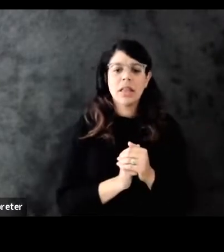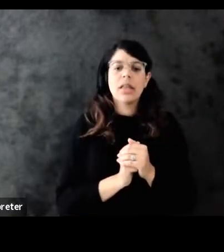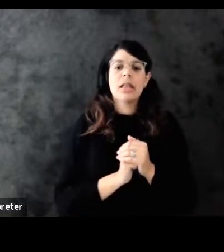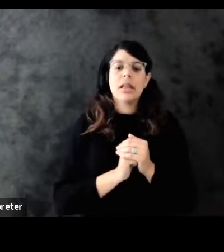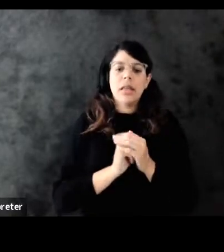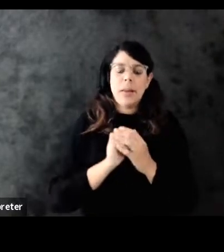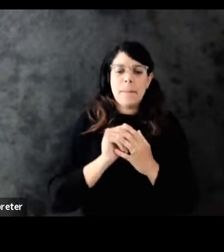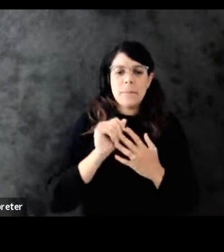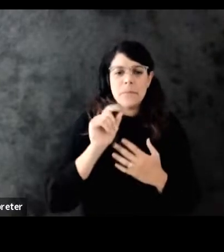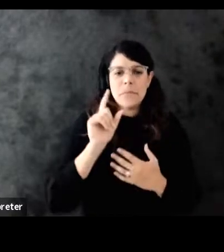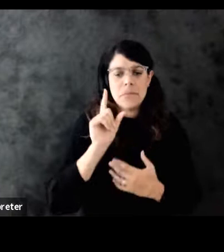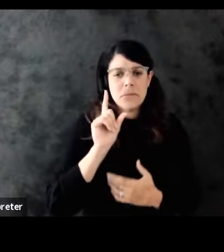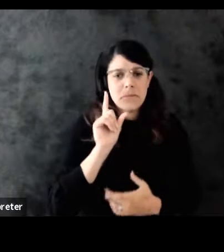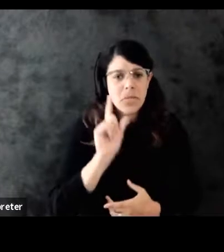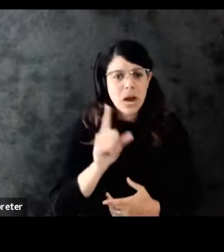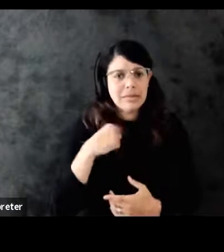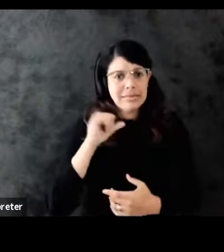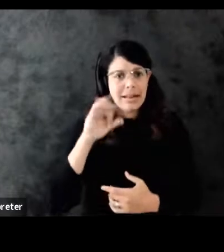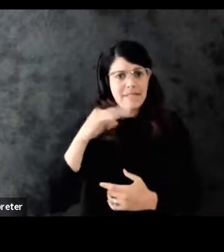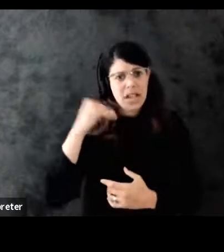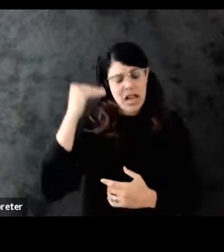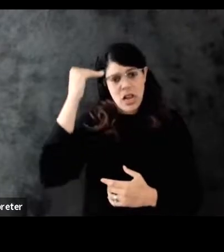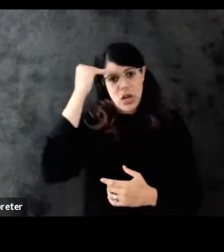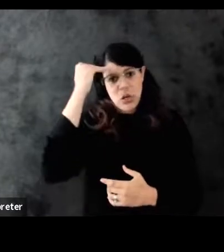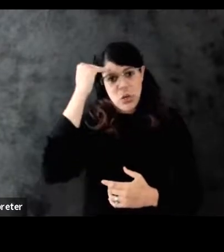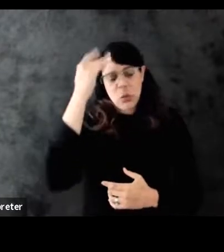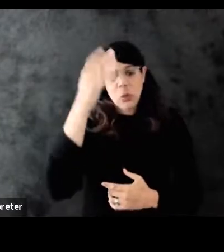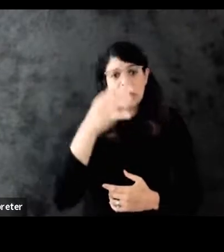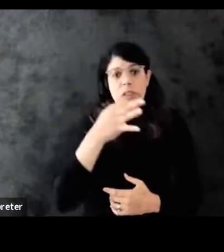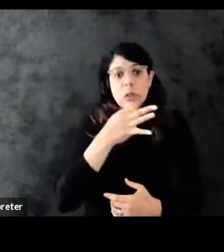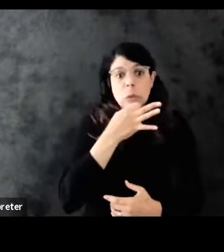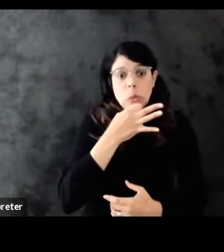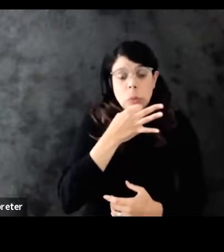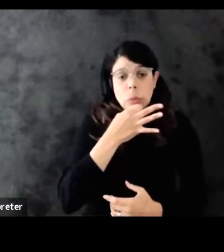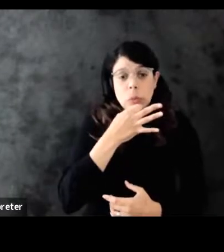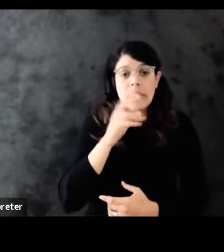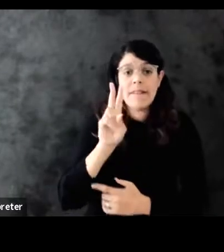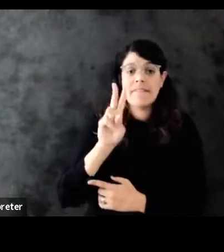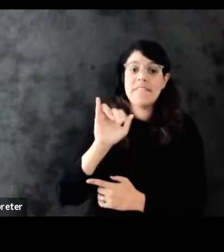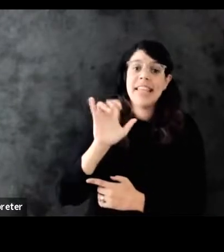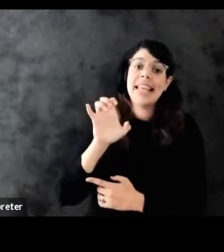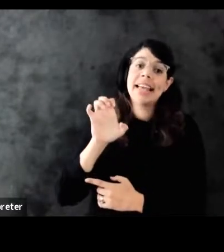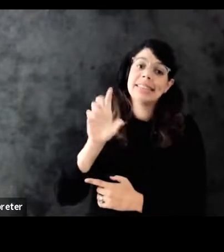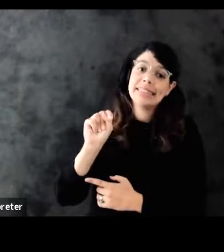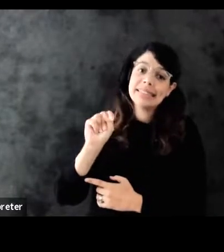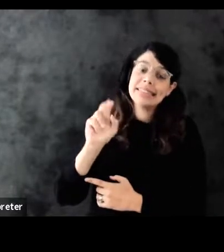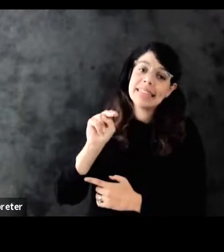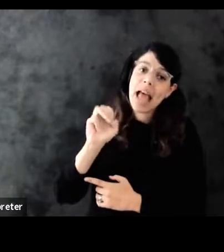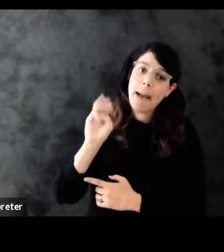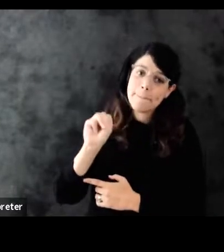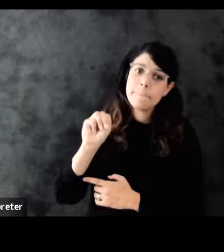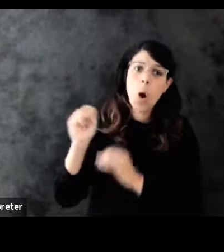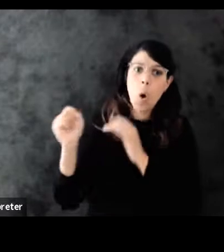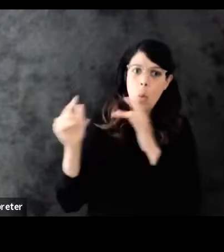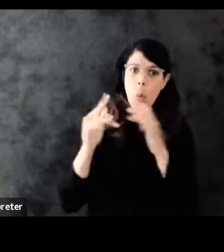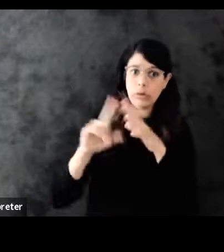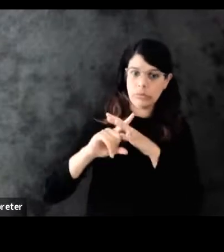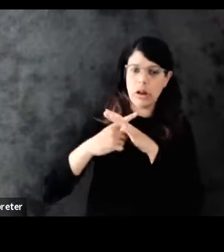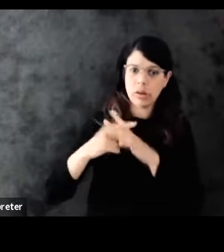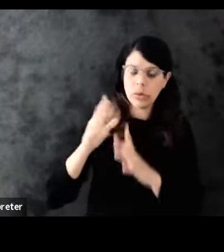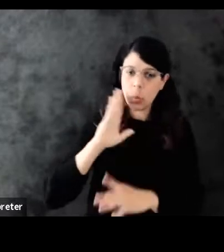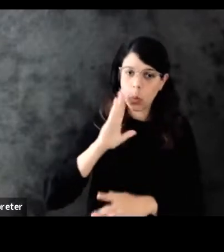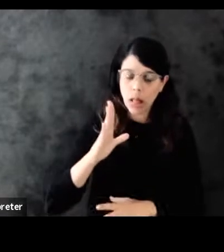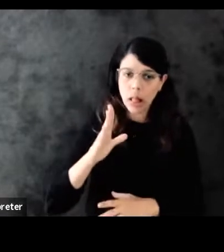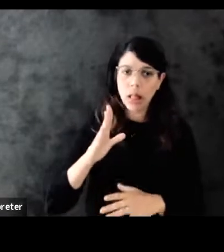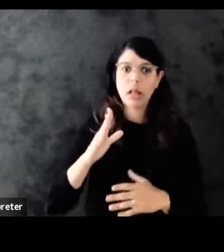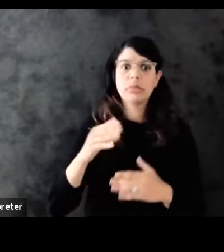of the Vietnam War was going to start. So I didn't know that. And I volunteered draft until I go in the Army. So that was